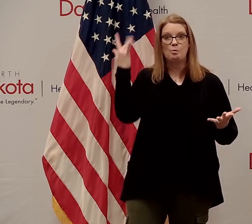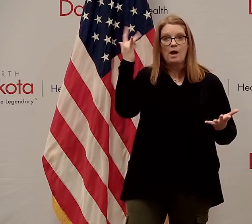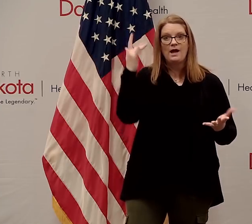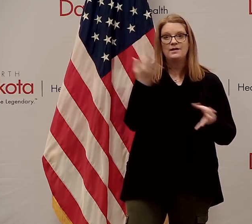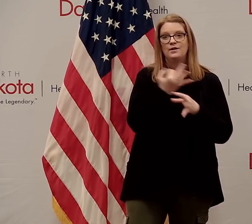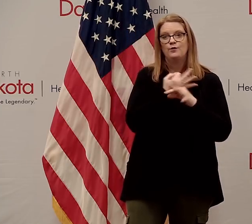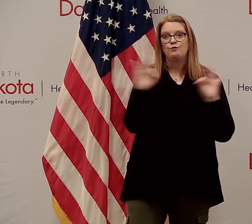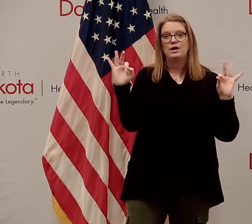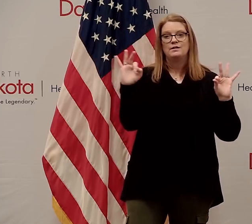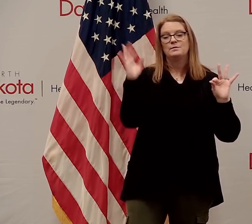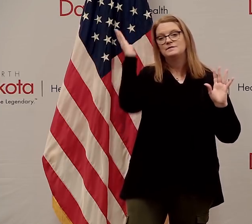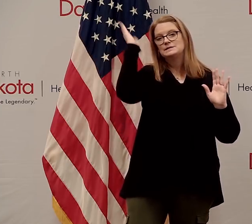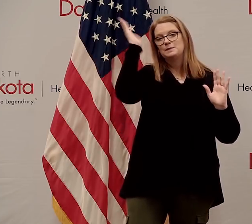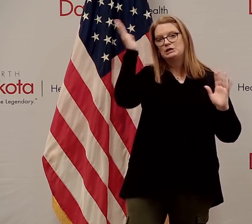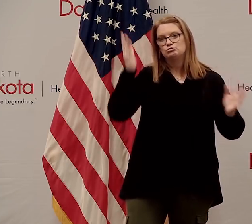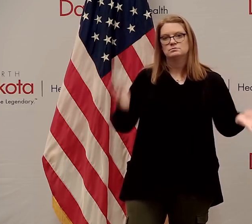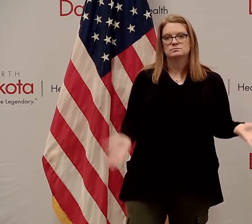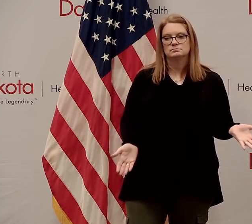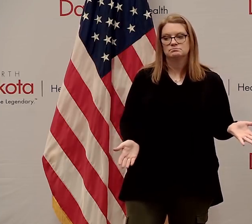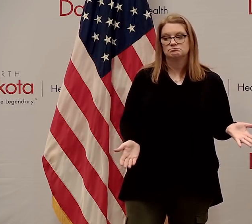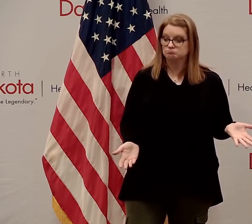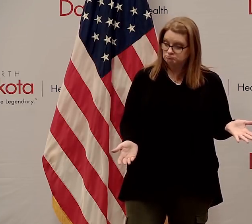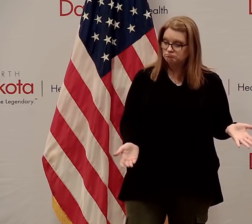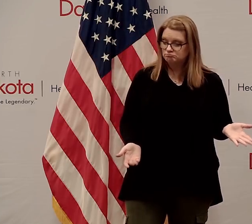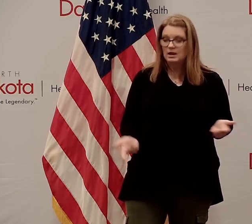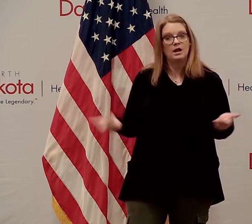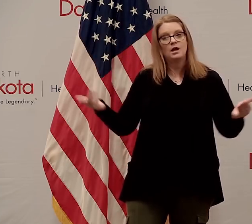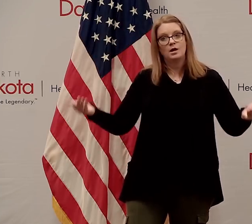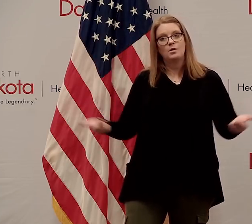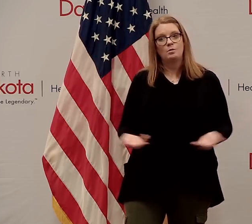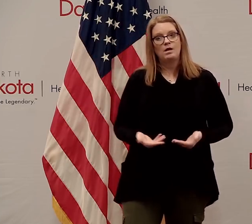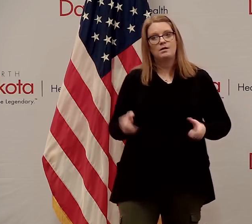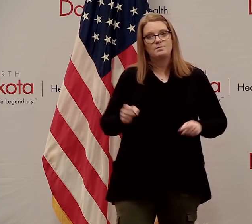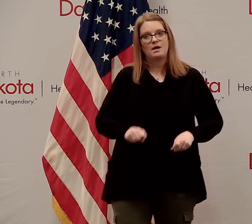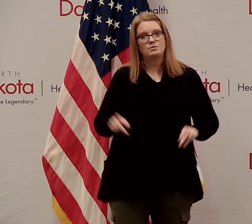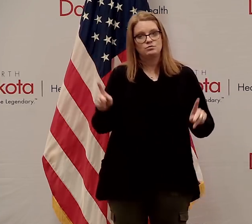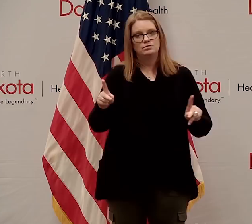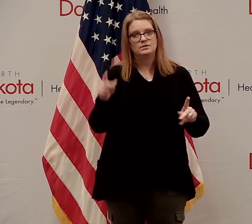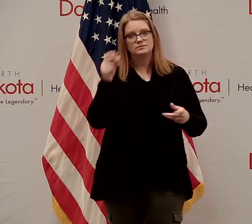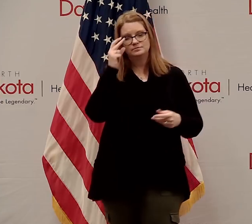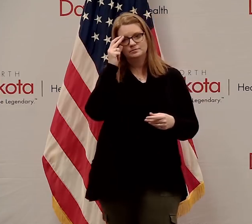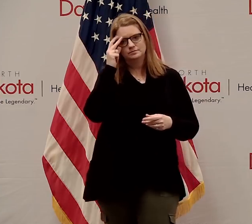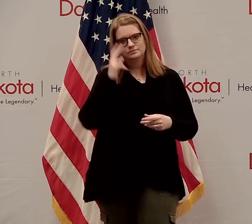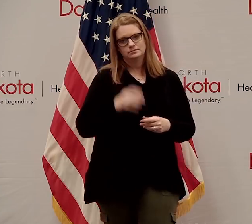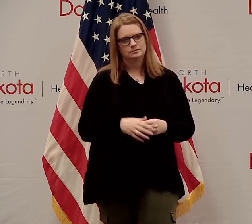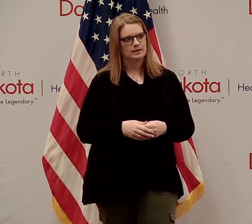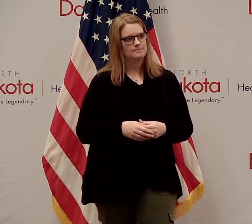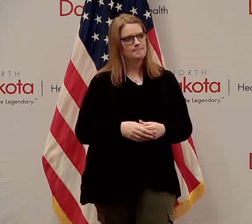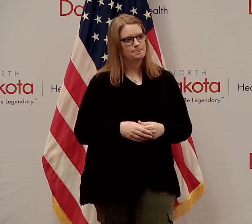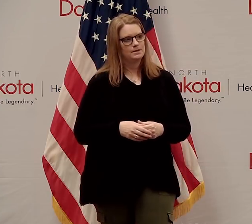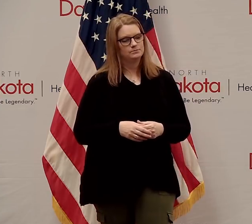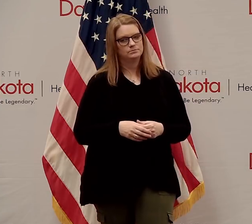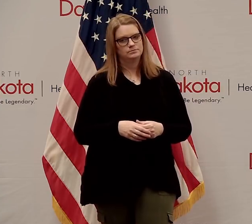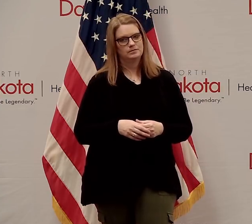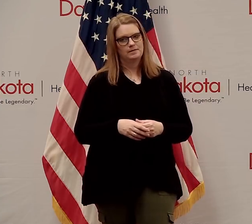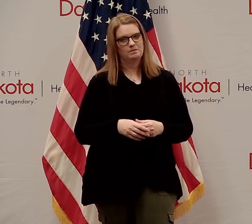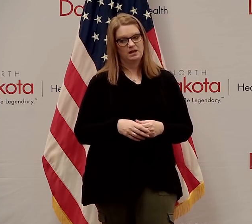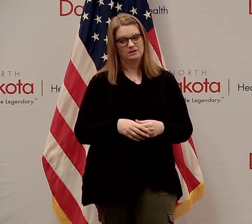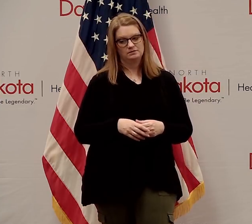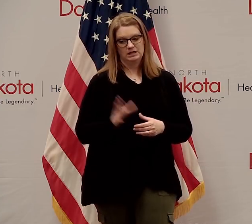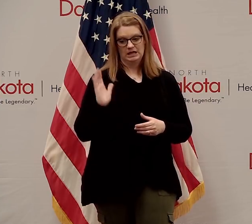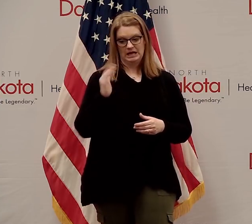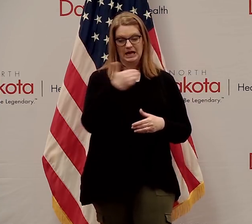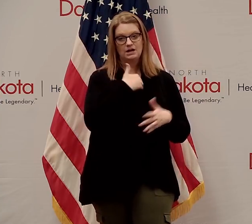welcome the opportunity, and we certainly get an opportunity in our